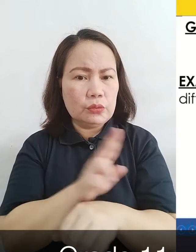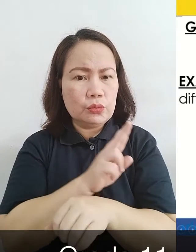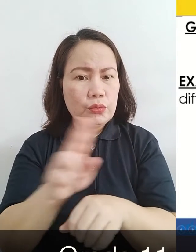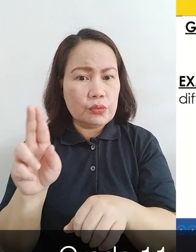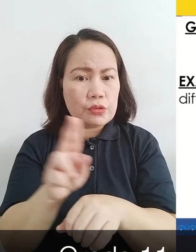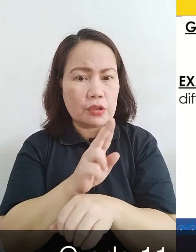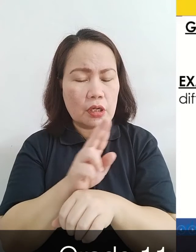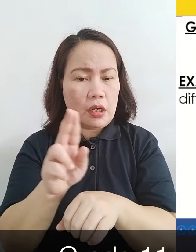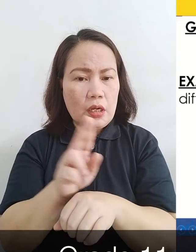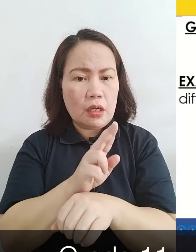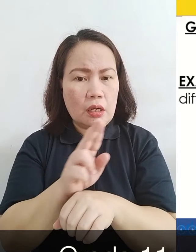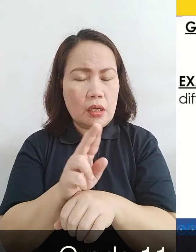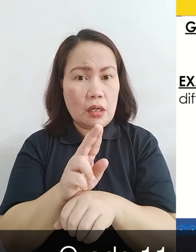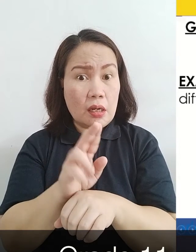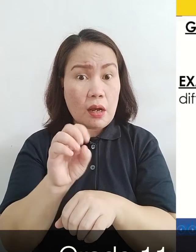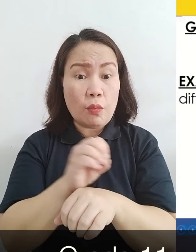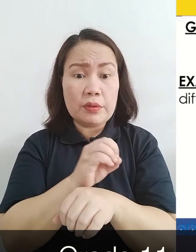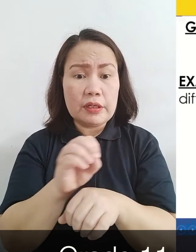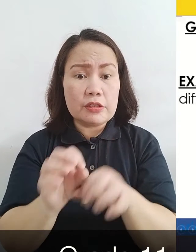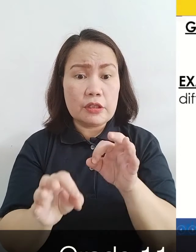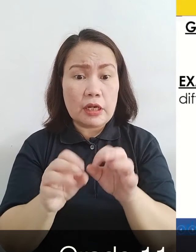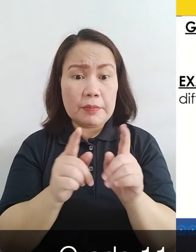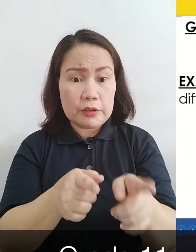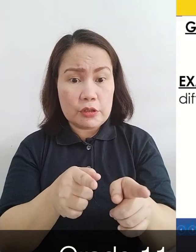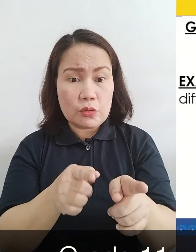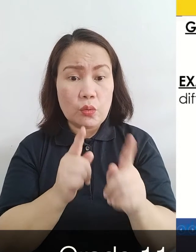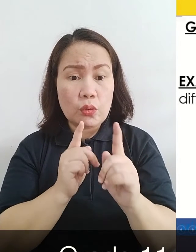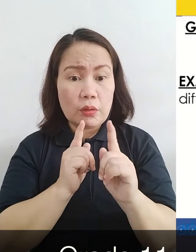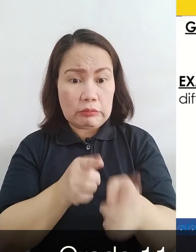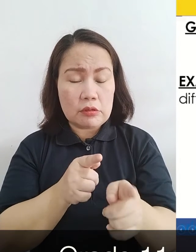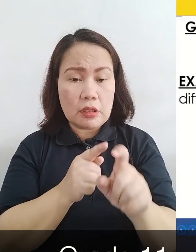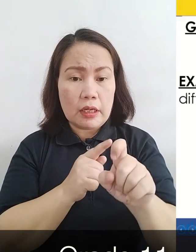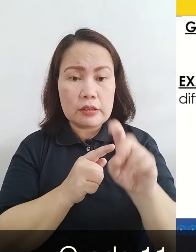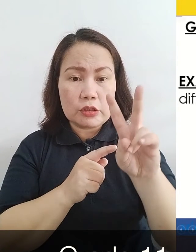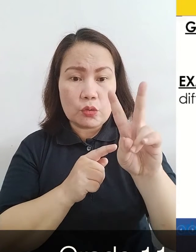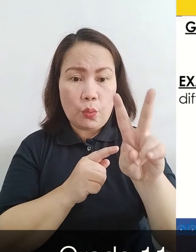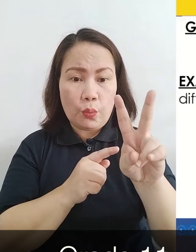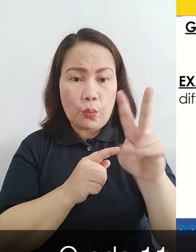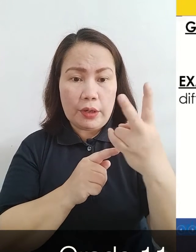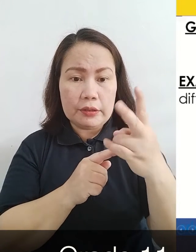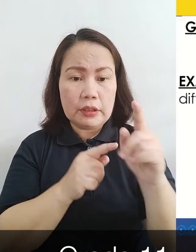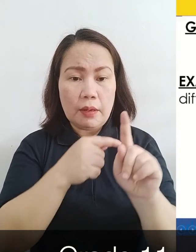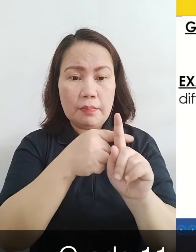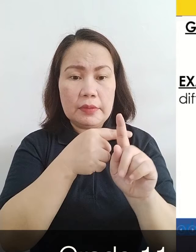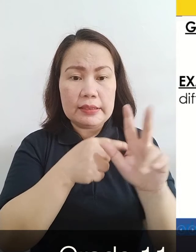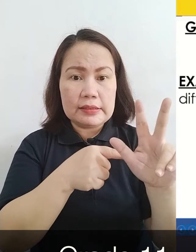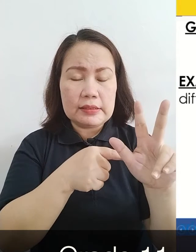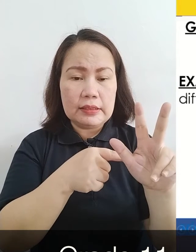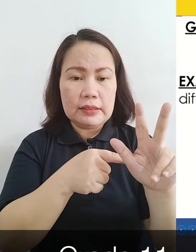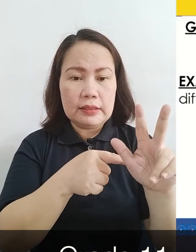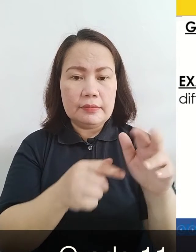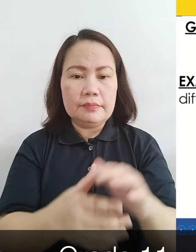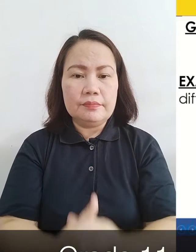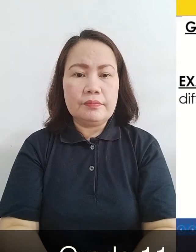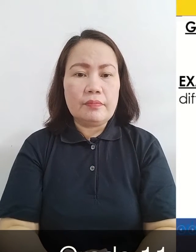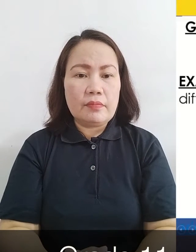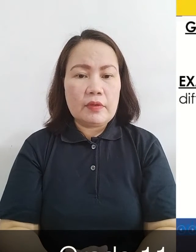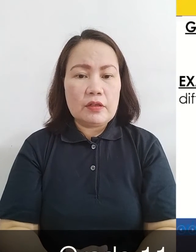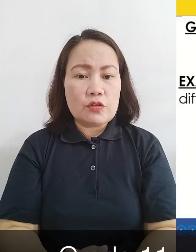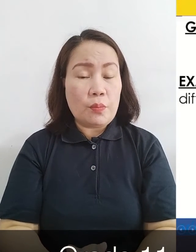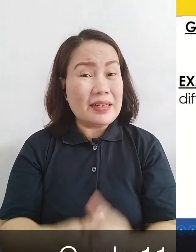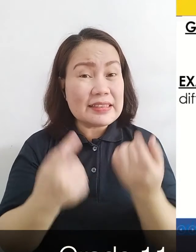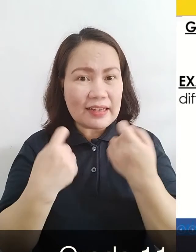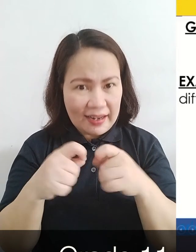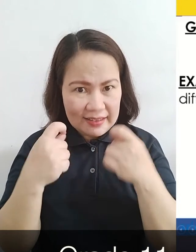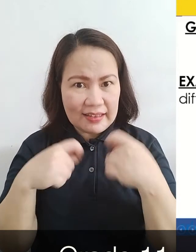yung magiging kinalabasan? Ito yung magiging new function niya. Nakuha? Okay.